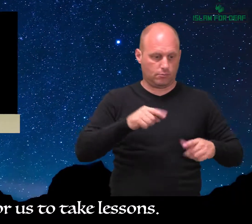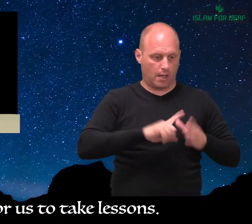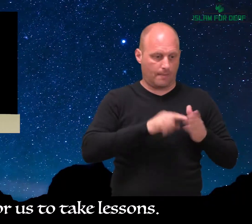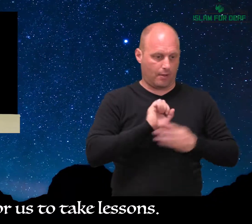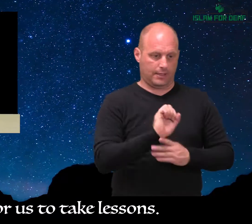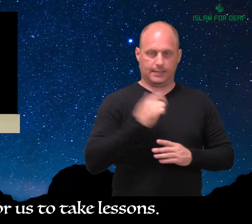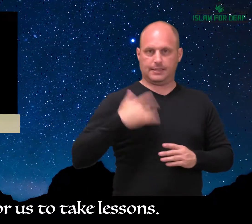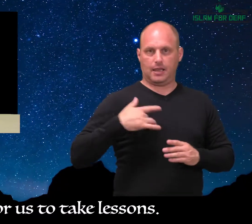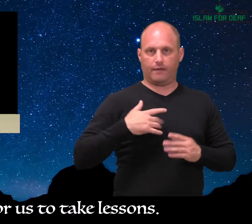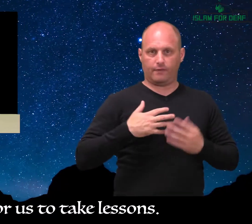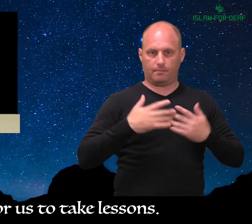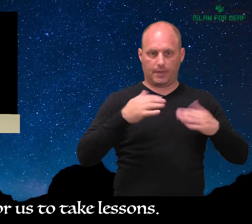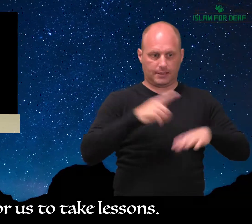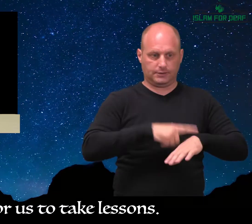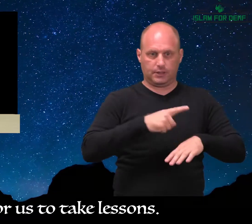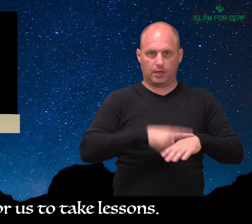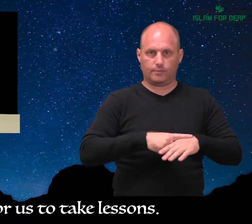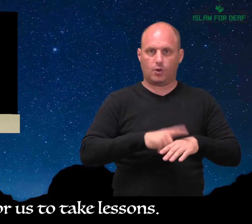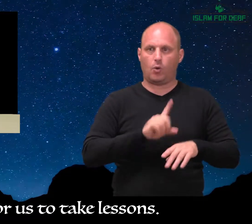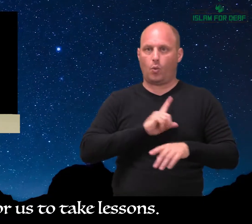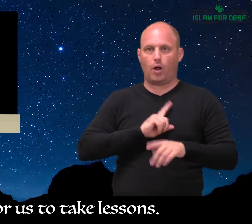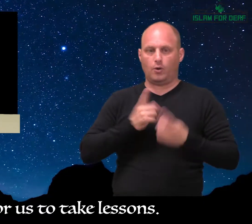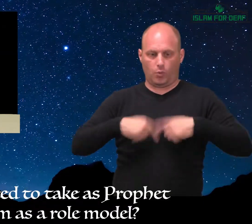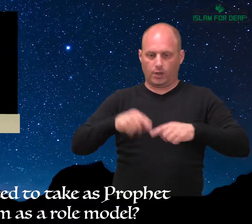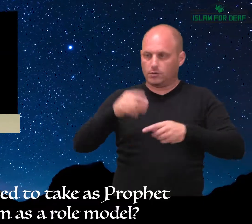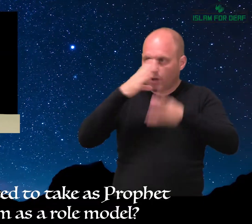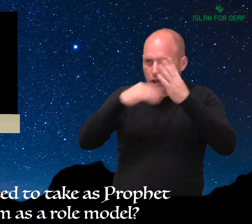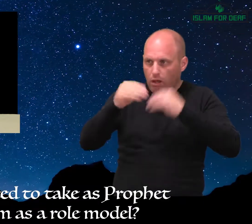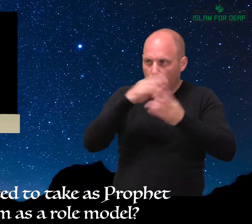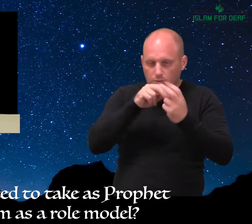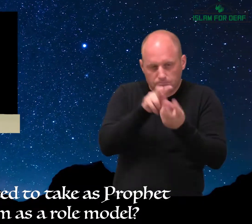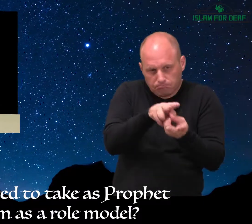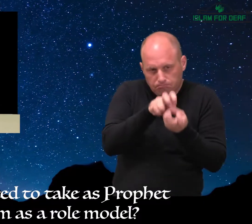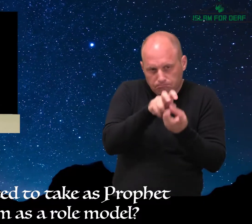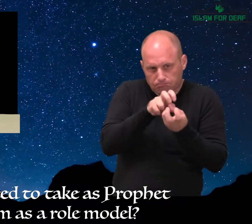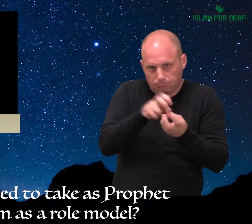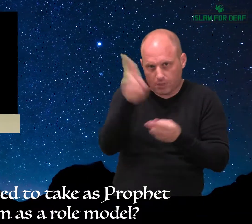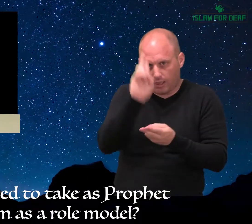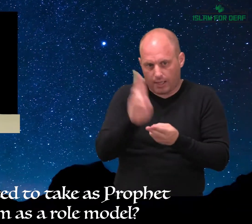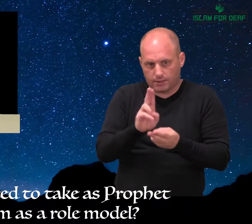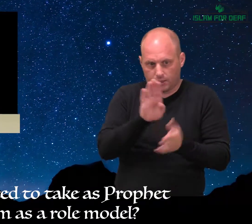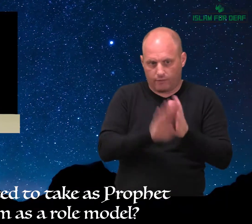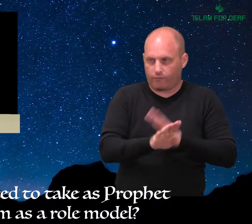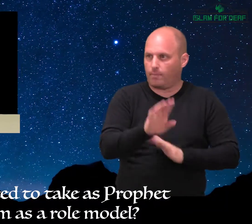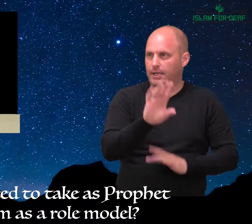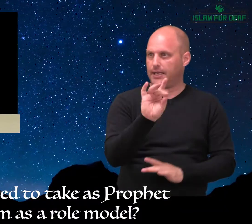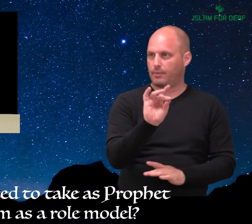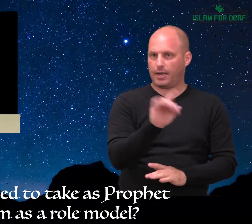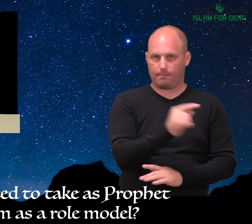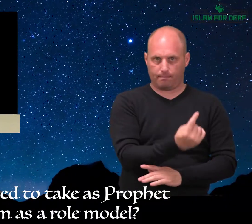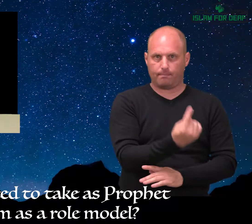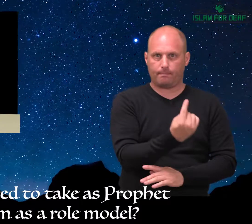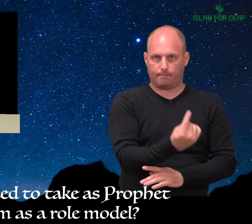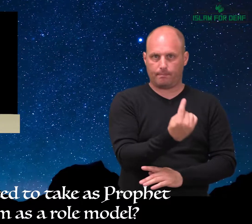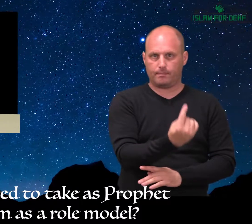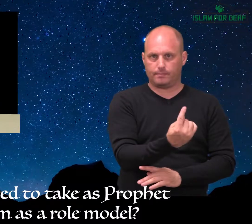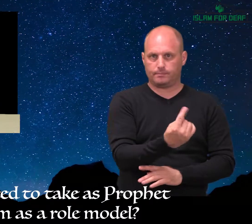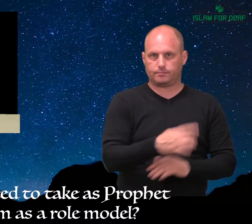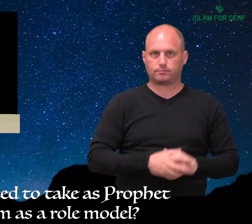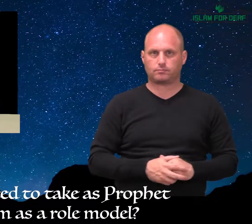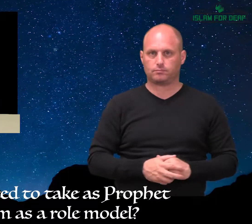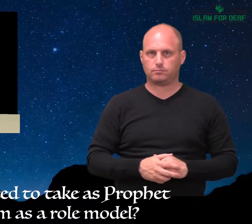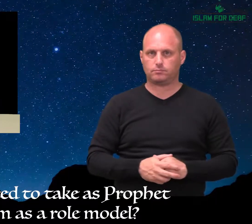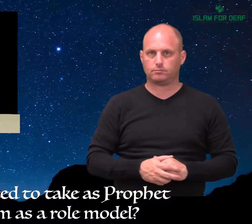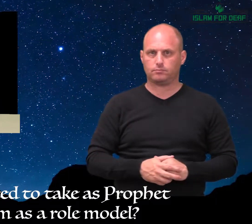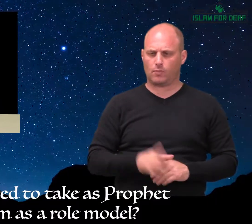in order for us to take lessons. and why we need to take Prophet